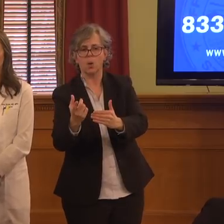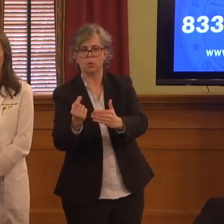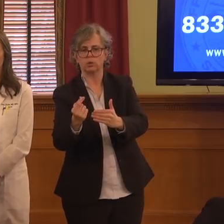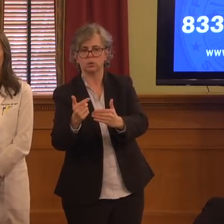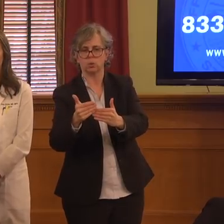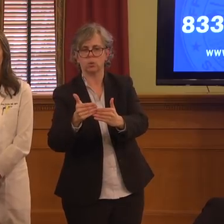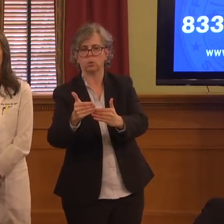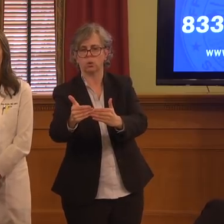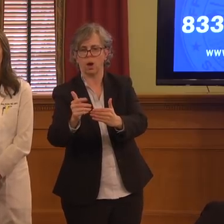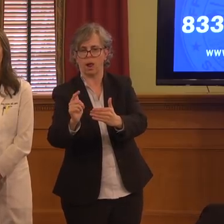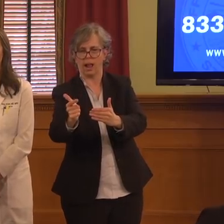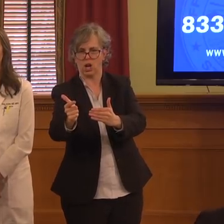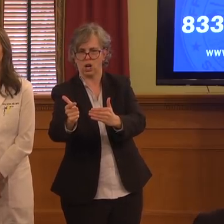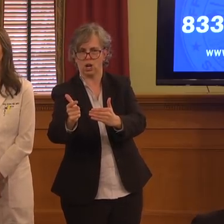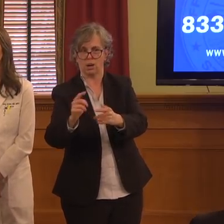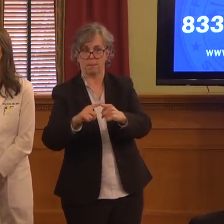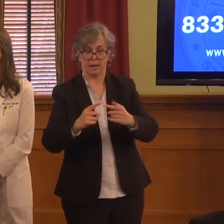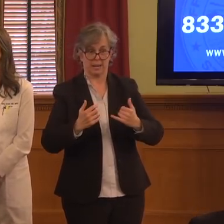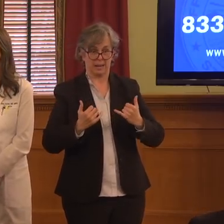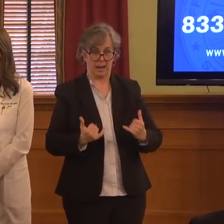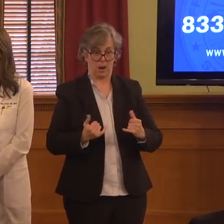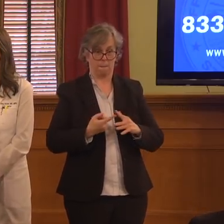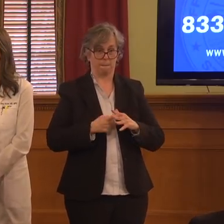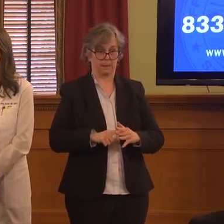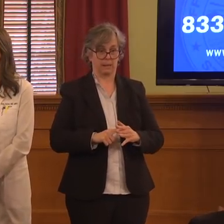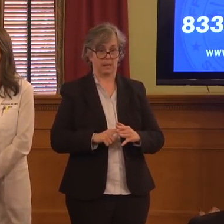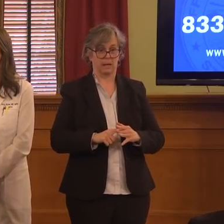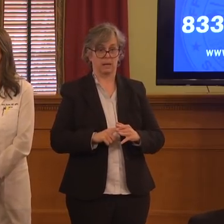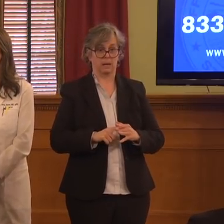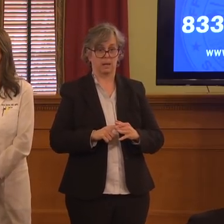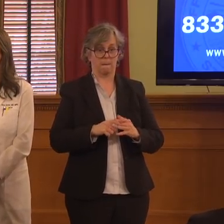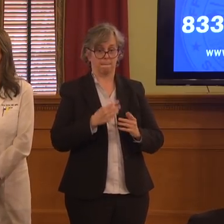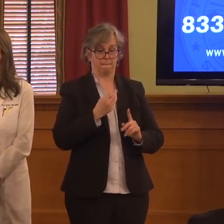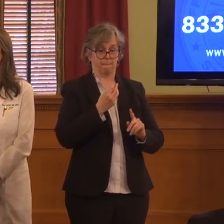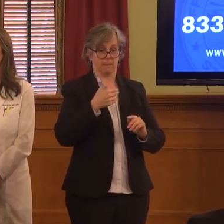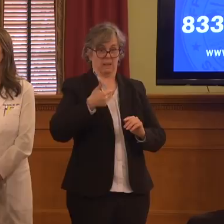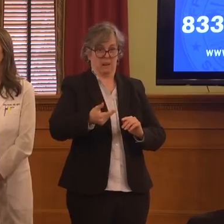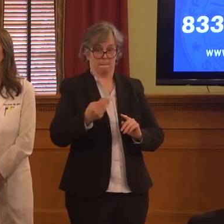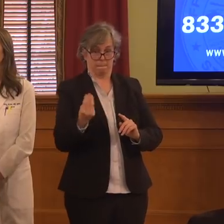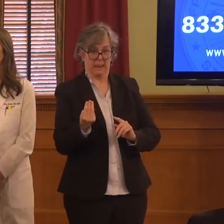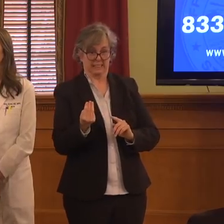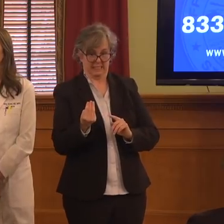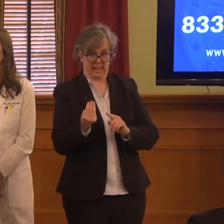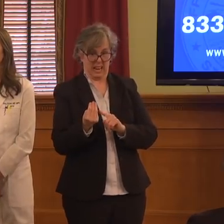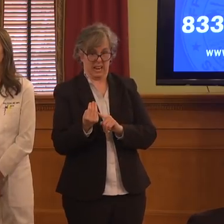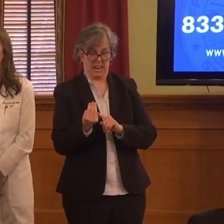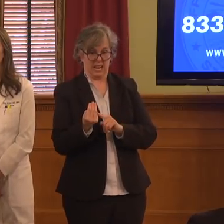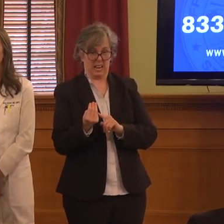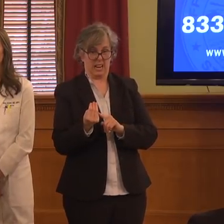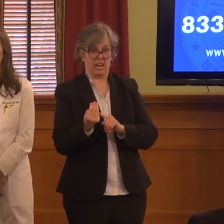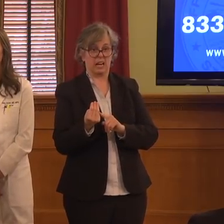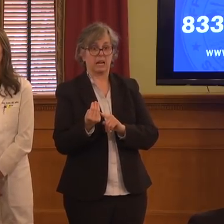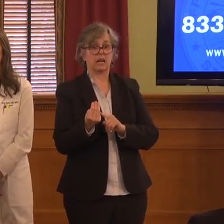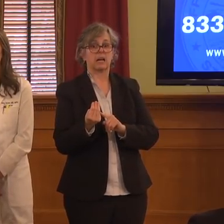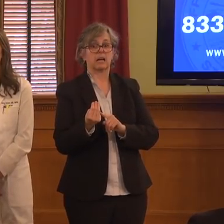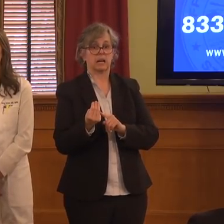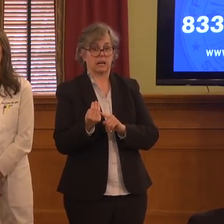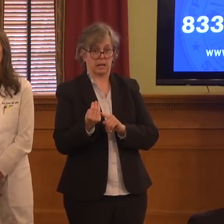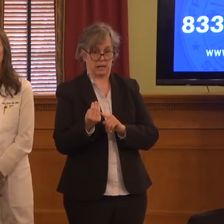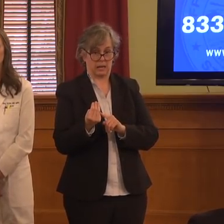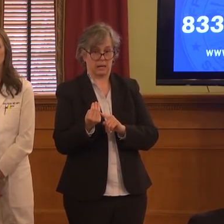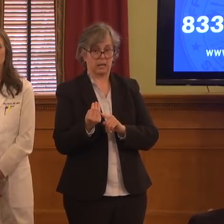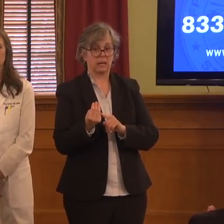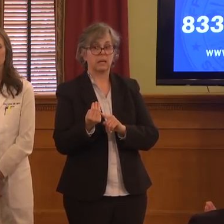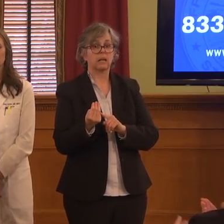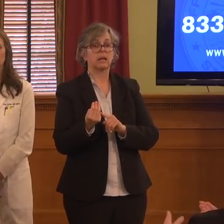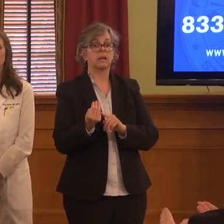This will begin this coming Monday, at close of school that